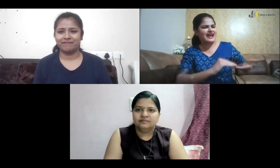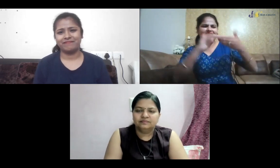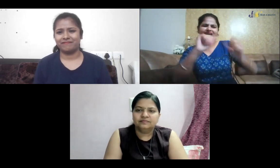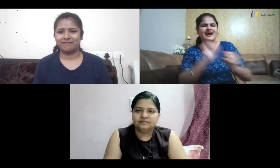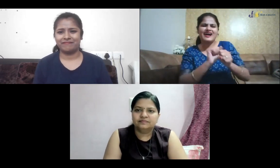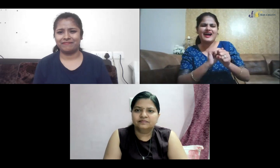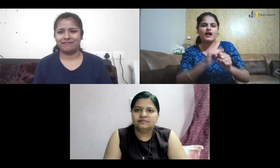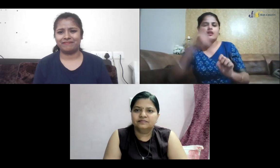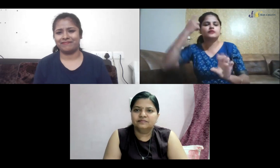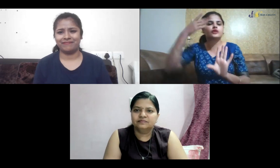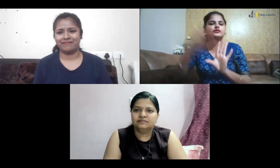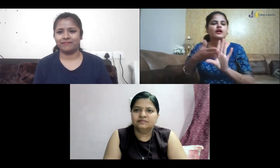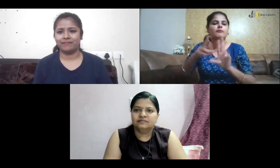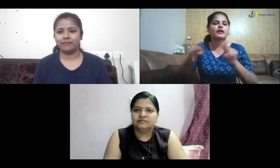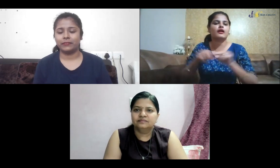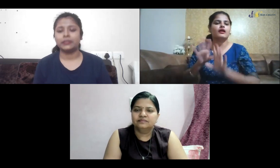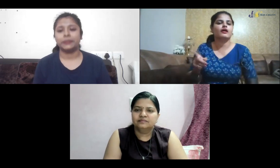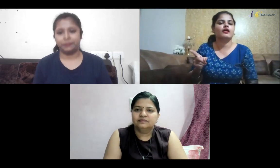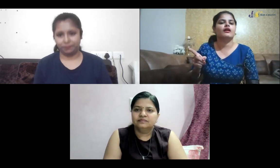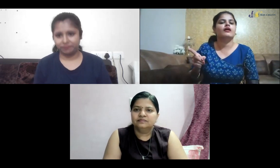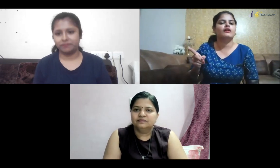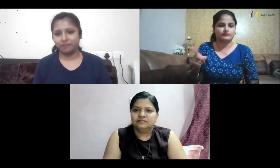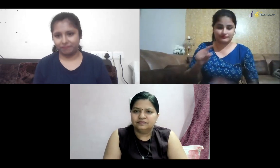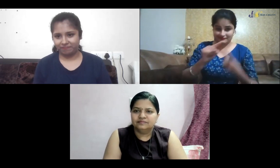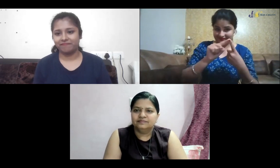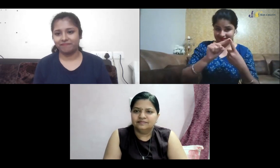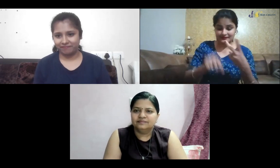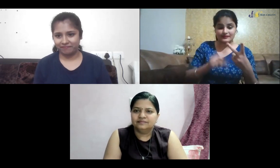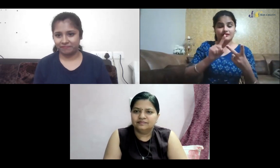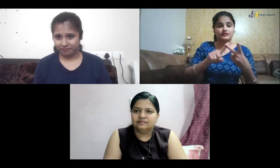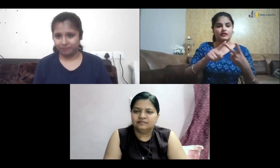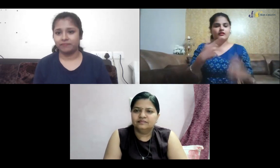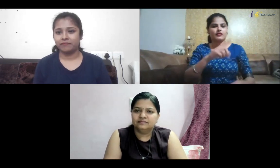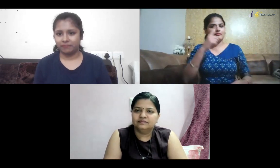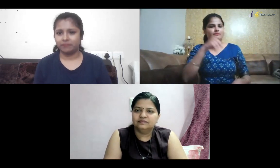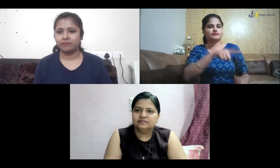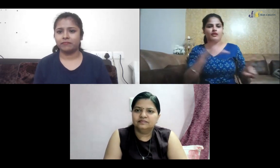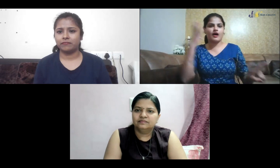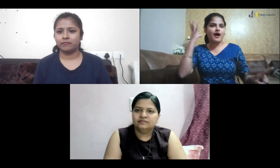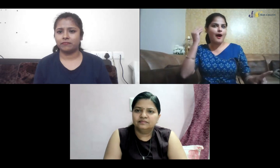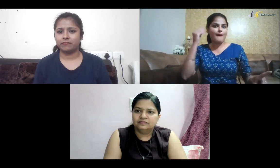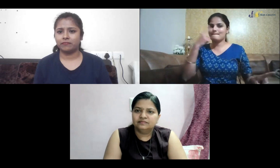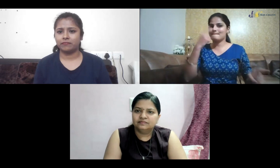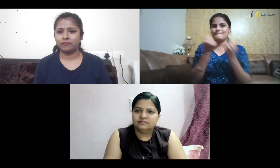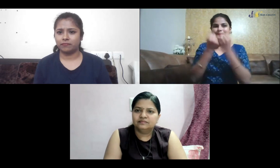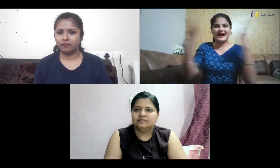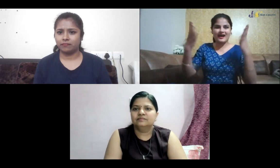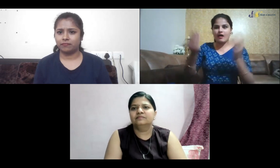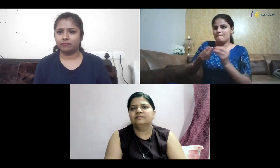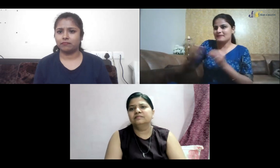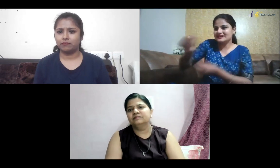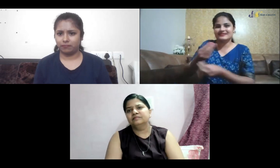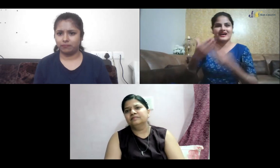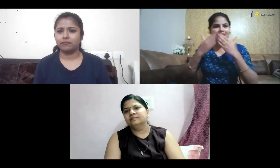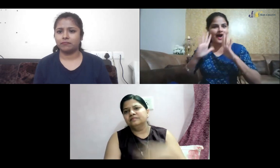and women are just dropping out. That would be a psychological issue, that maybe parents are thinking that they